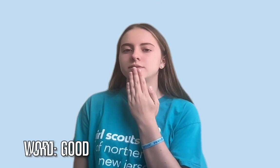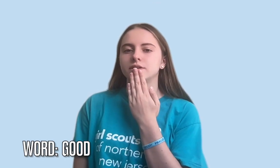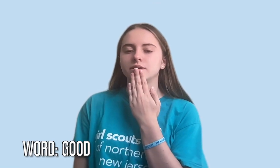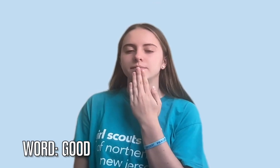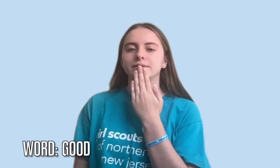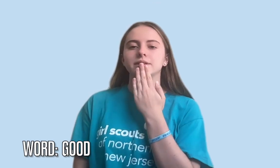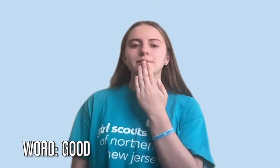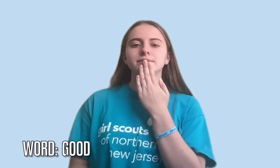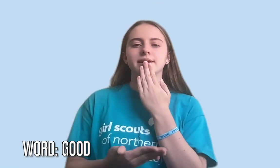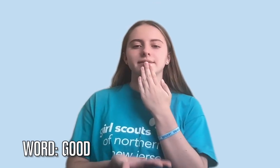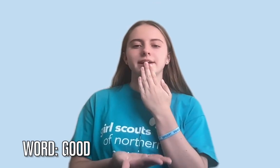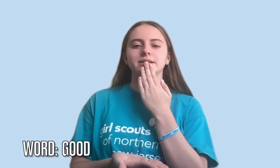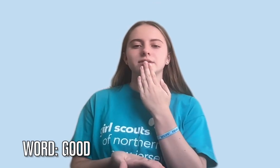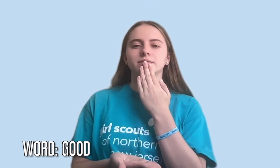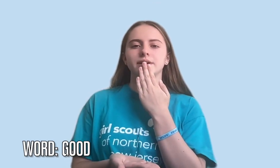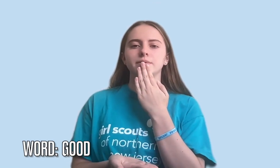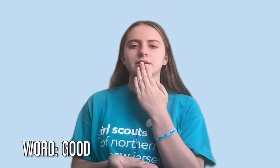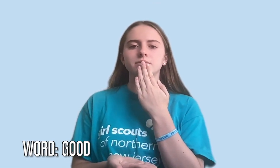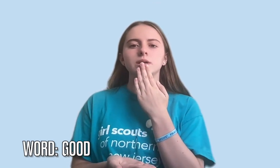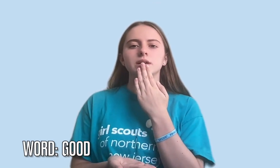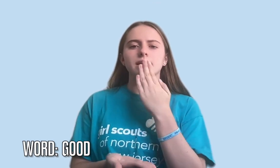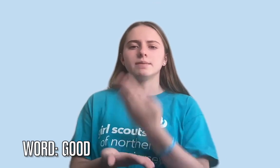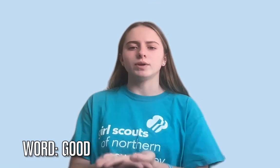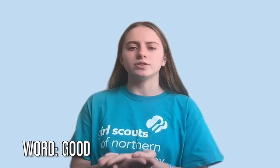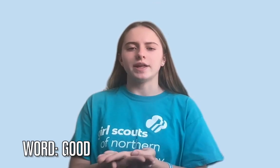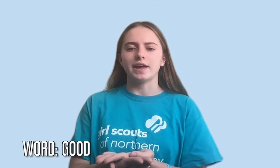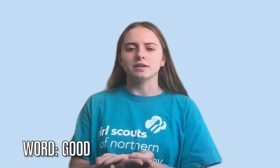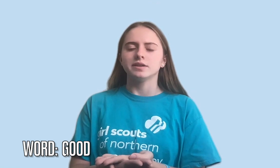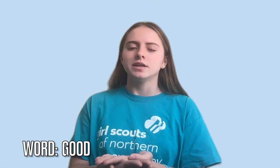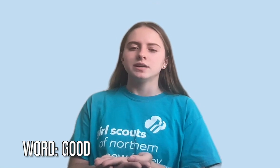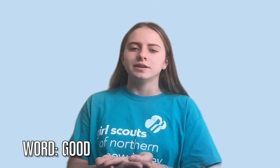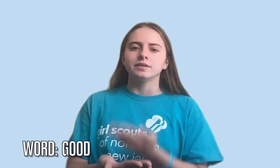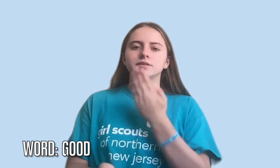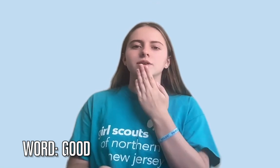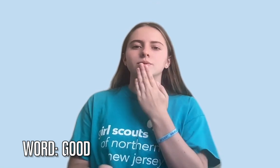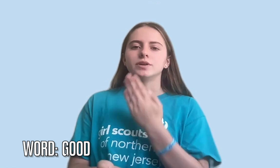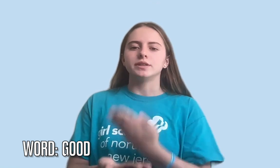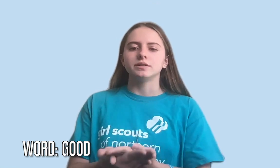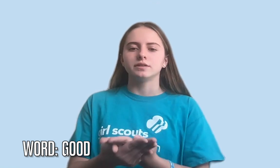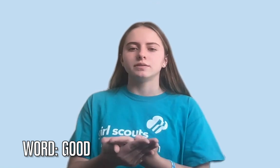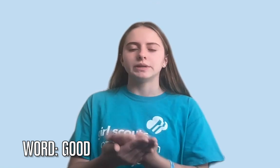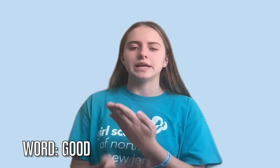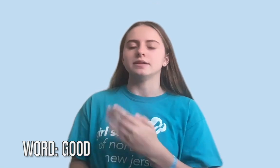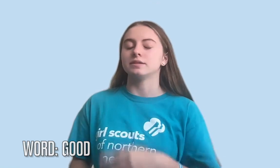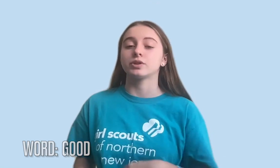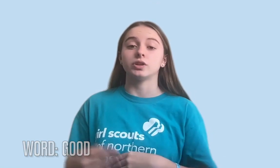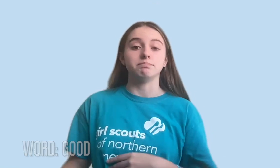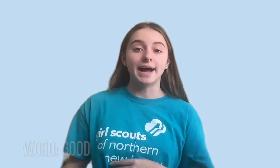your mouth and lips and have a hand ready below, and then bring it to that hand. So good. But then similarly,